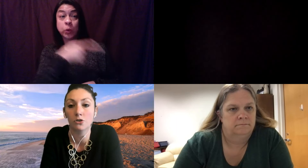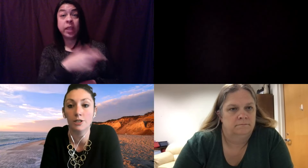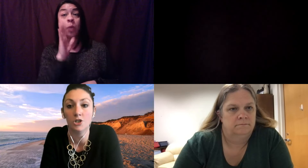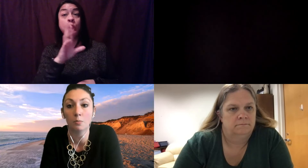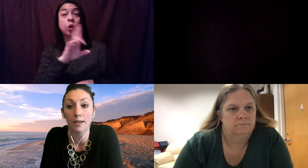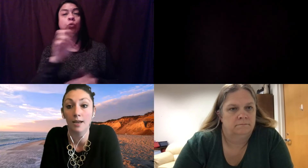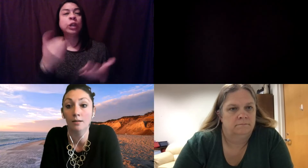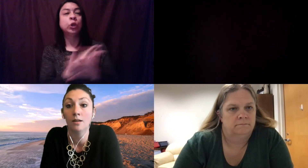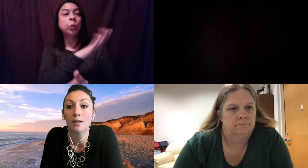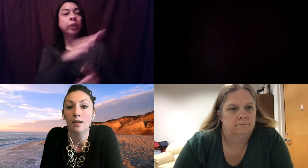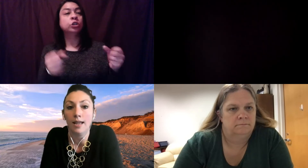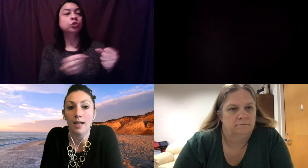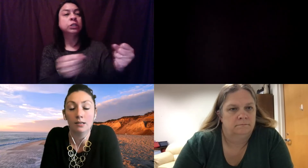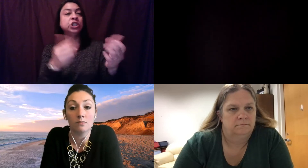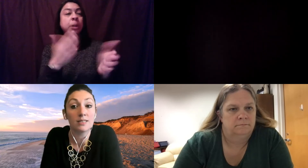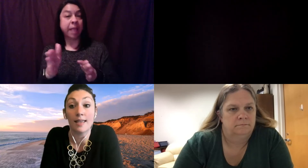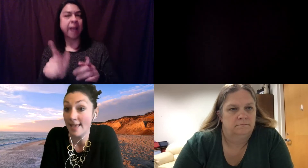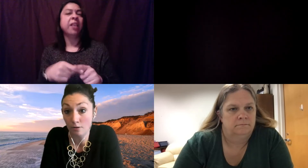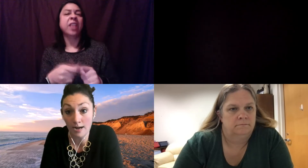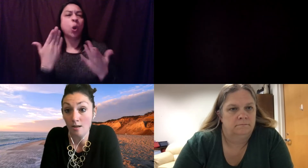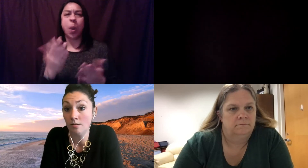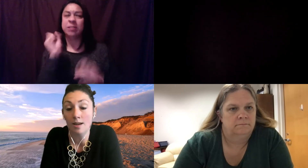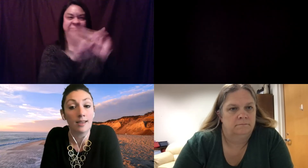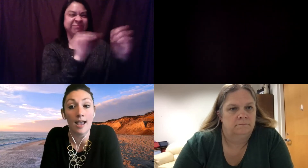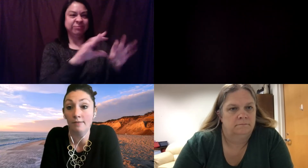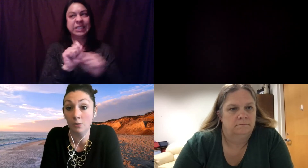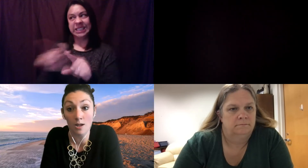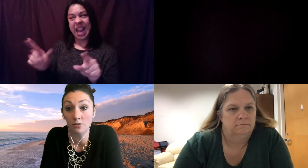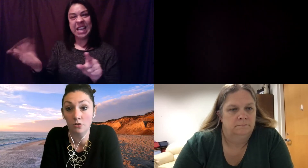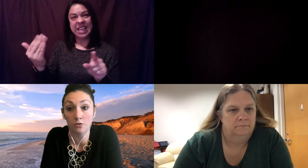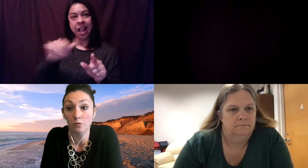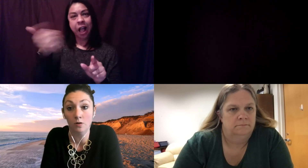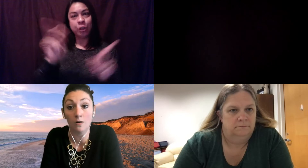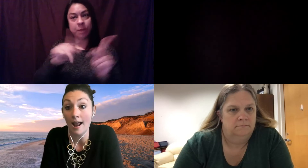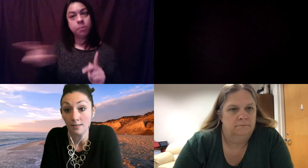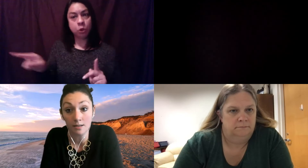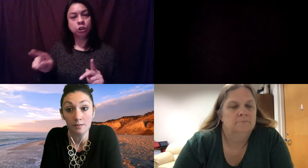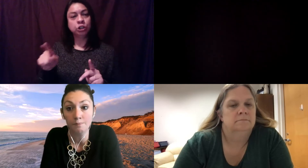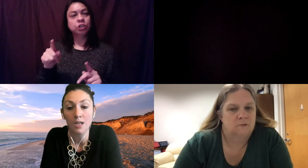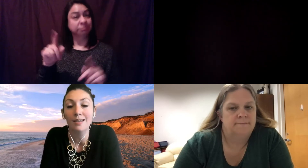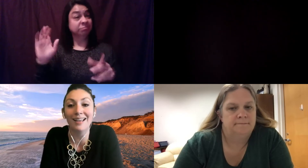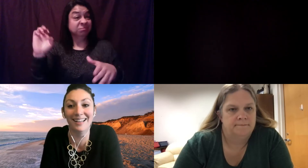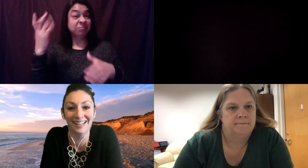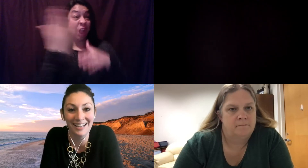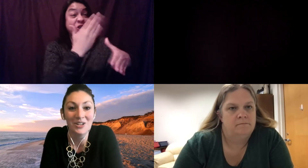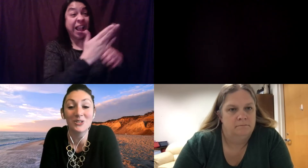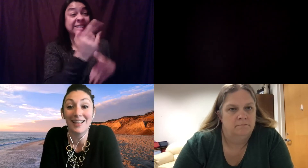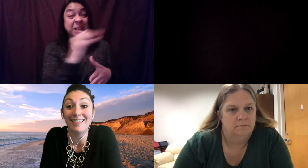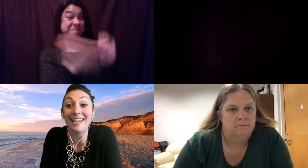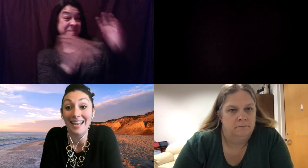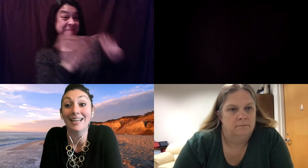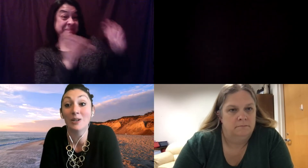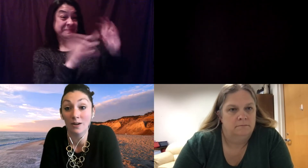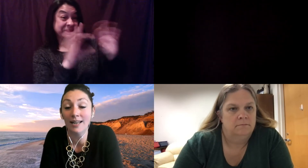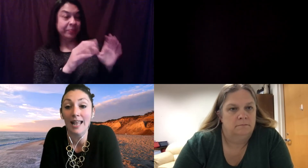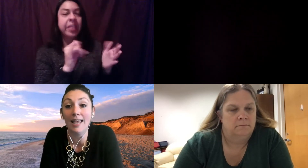their strategic plan, and send that around and get everyone to harass them so that they